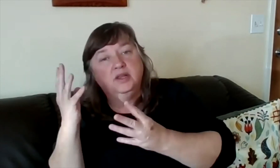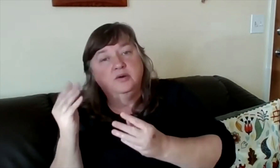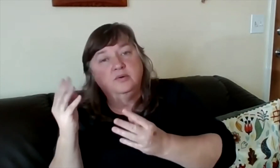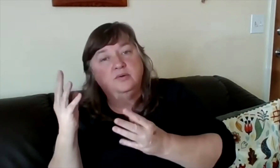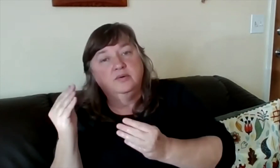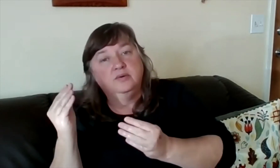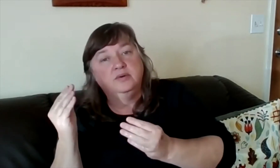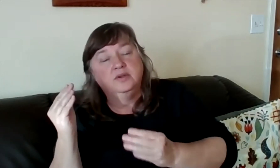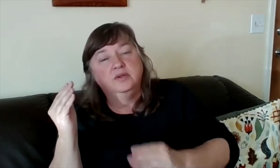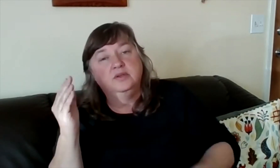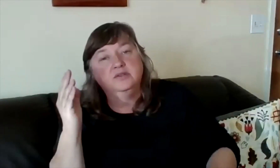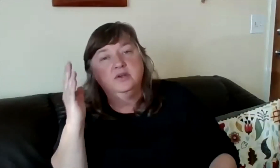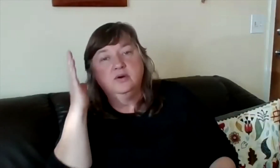Pillow. So